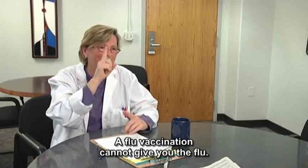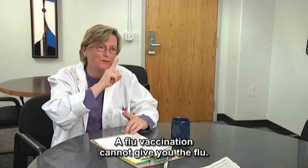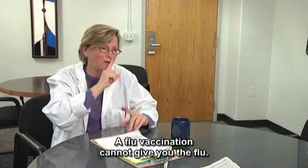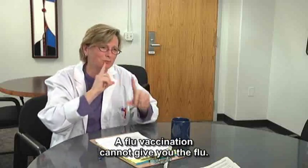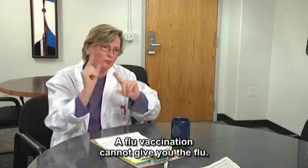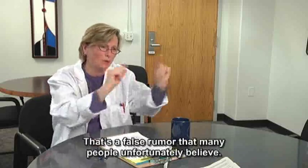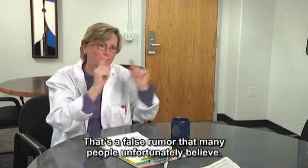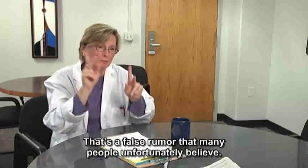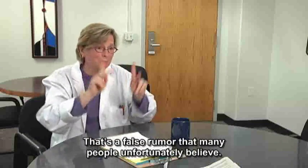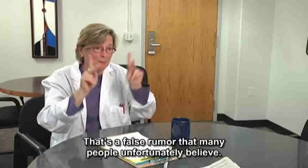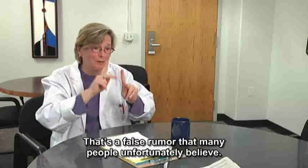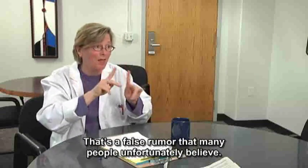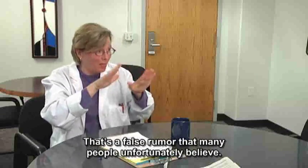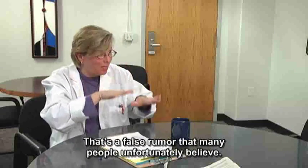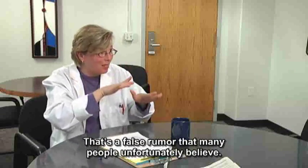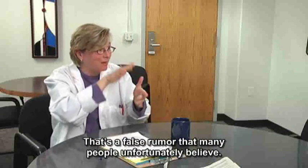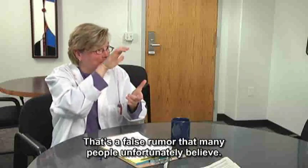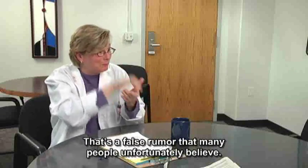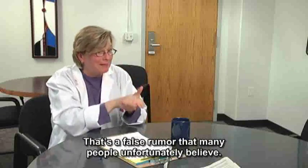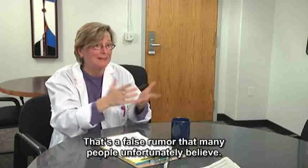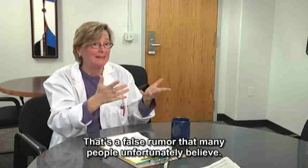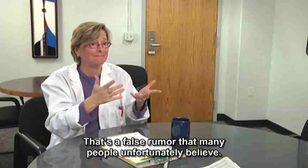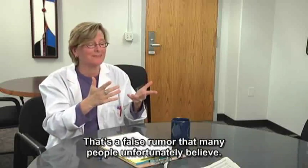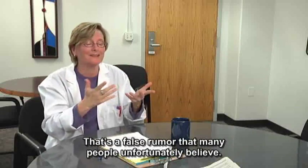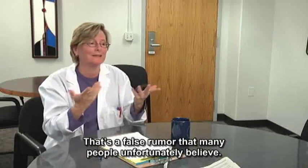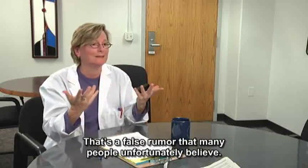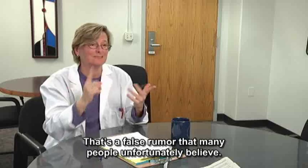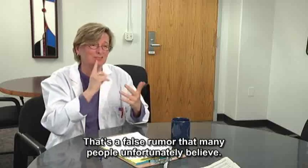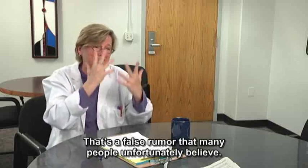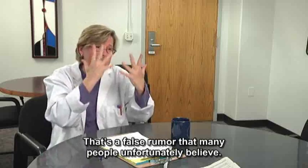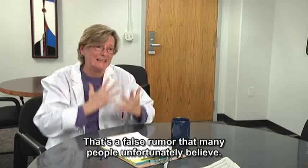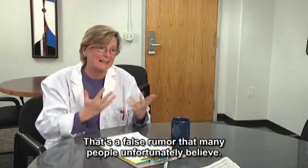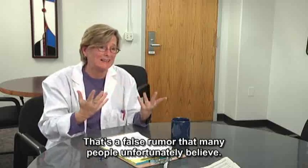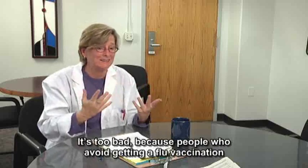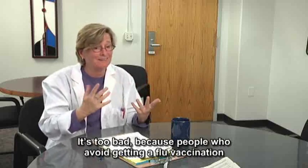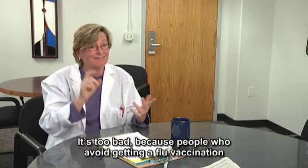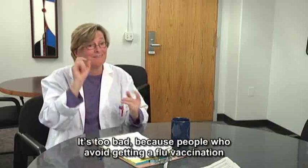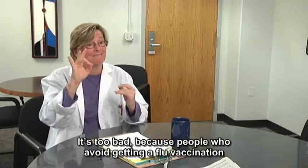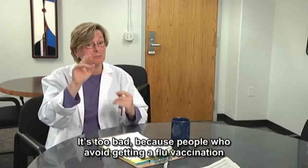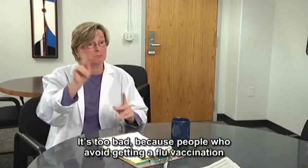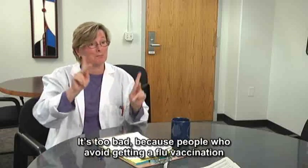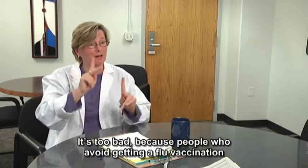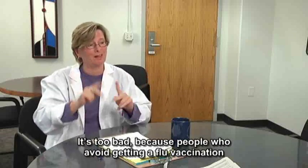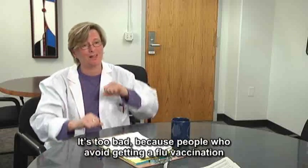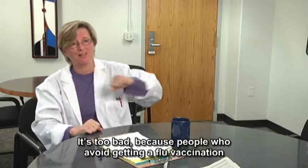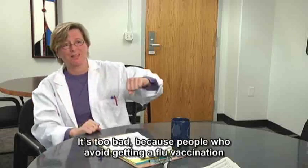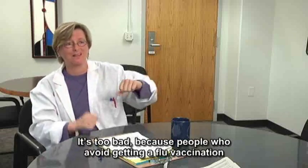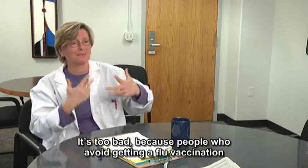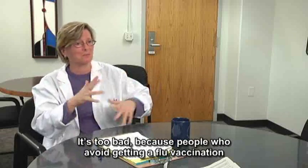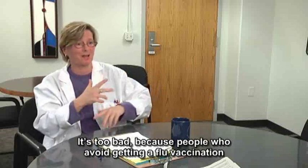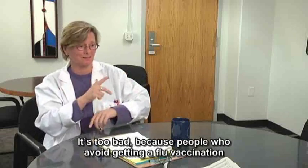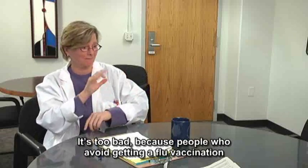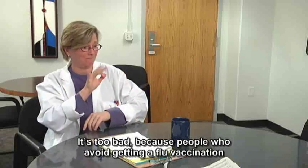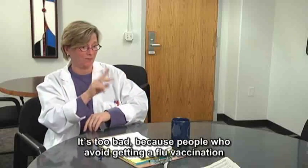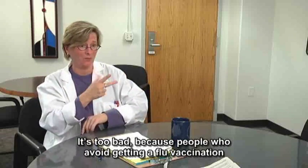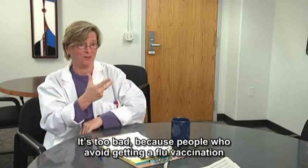That's a false rumor that many people unfortunately believe. It's too bad because people who avoid getting a flu vaccination